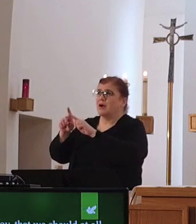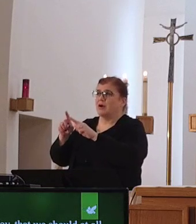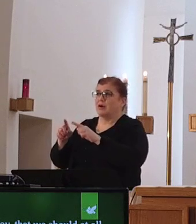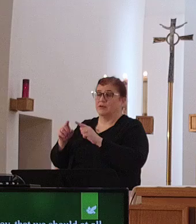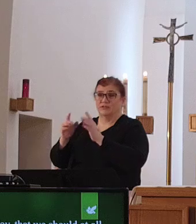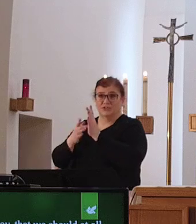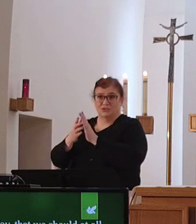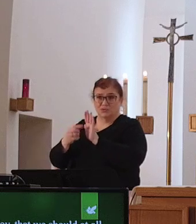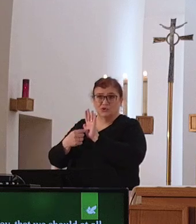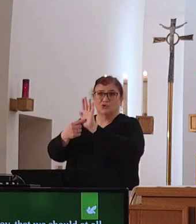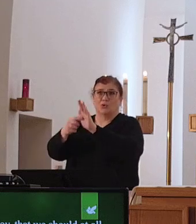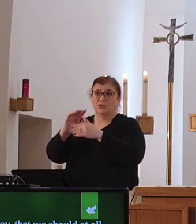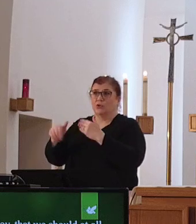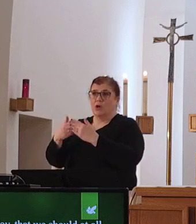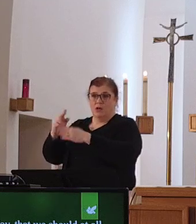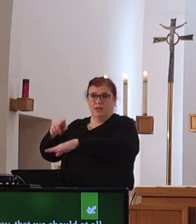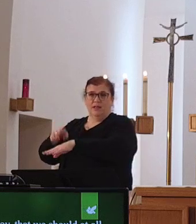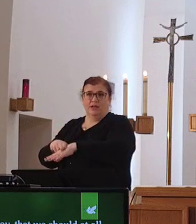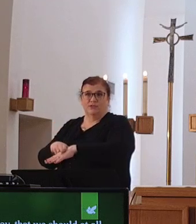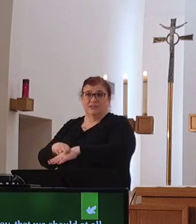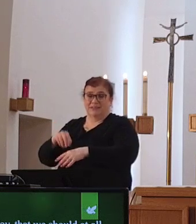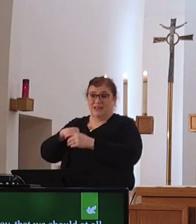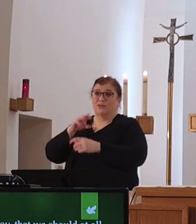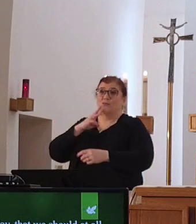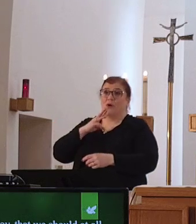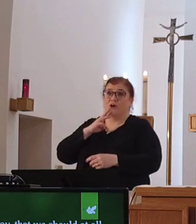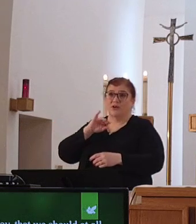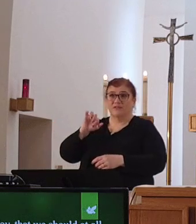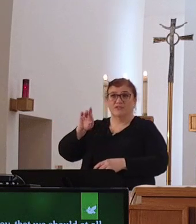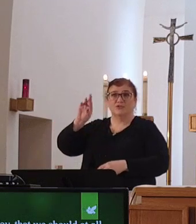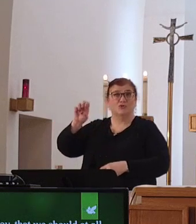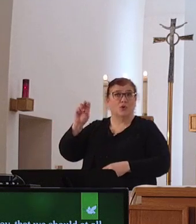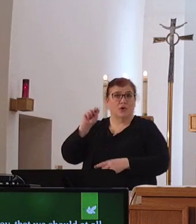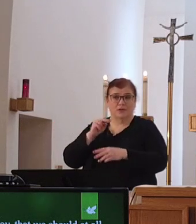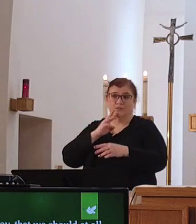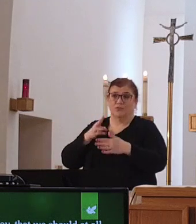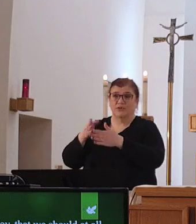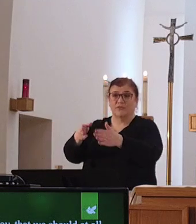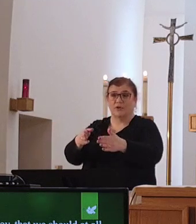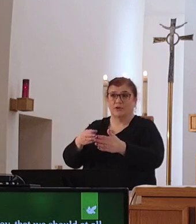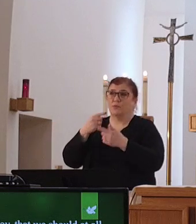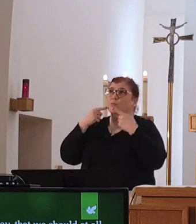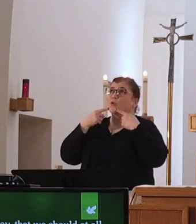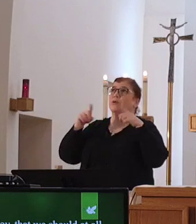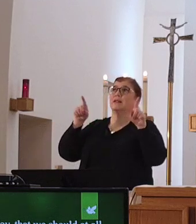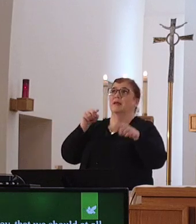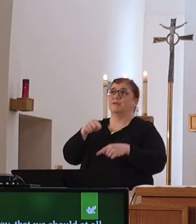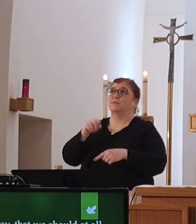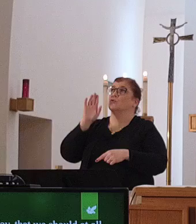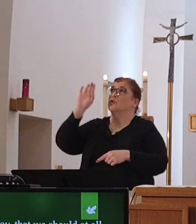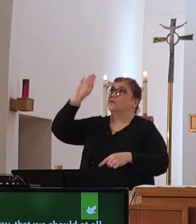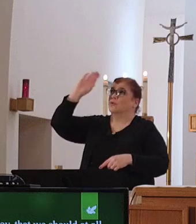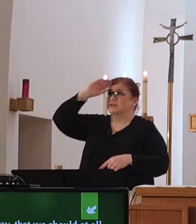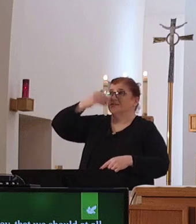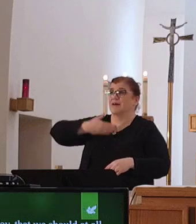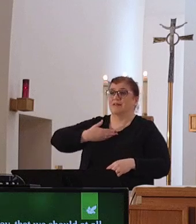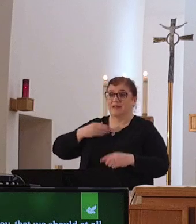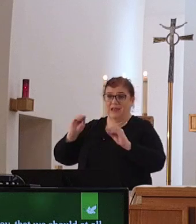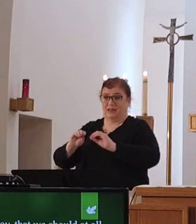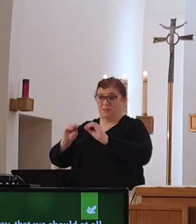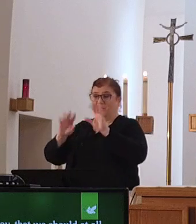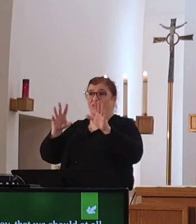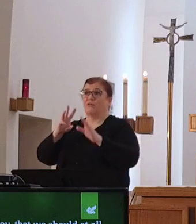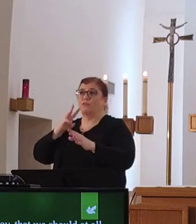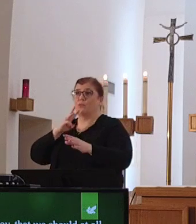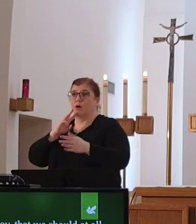forth to all nations. In the waters of the Jordan, you proclaimed him your beloved son. And in the miracle of